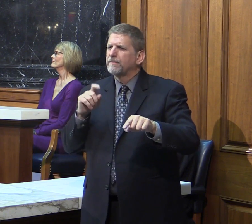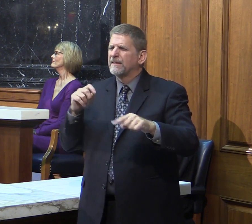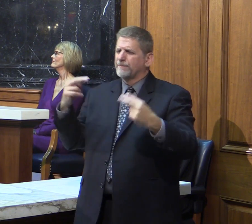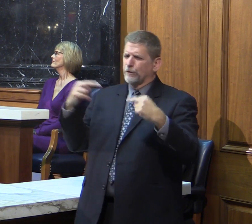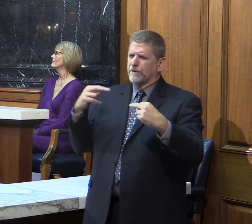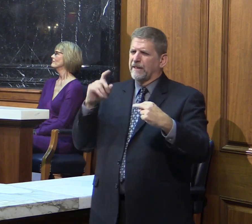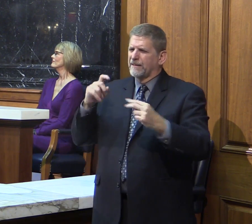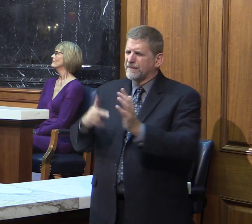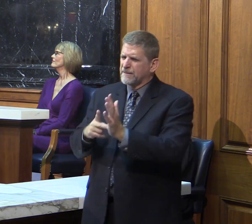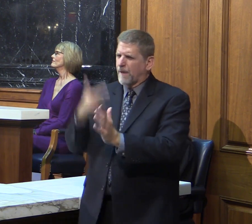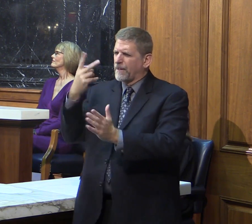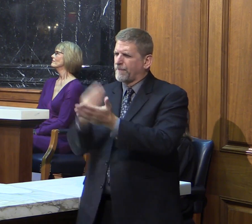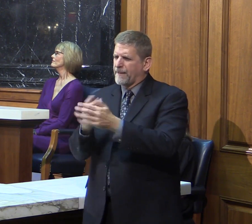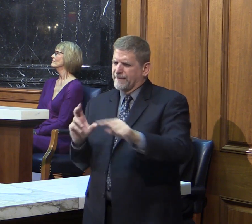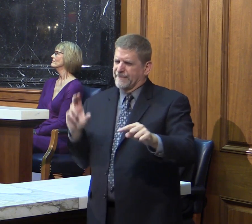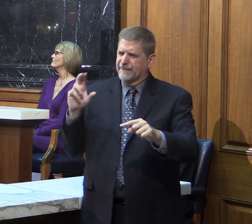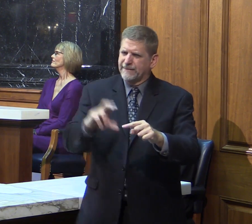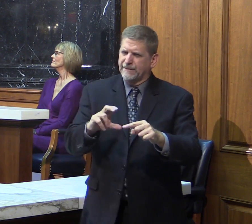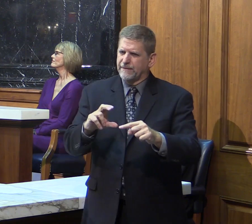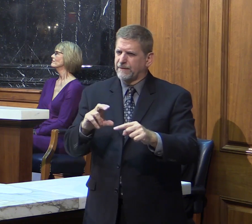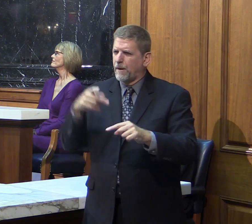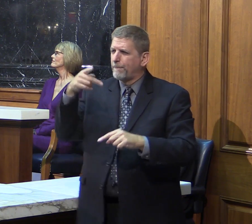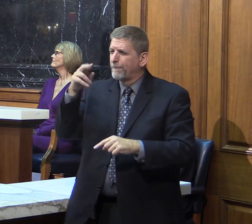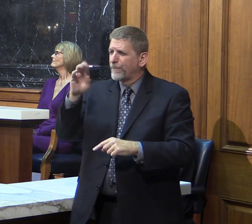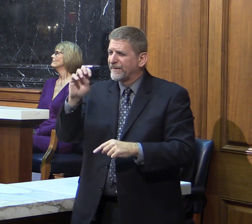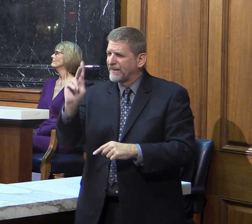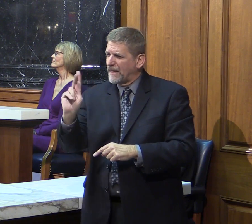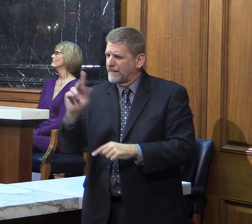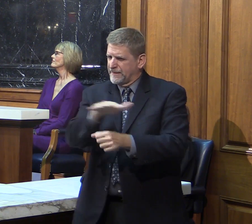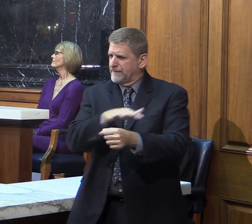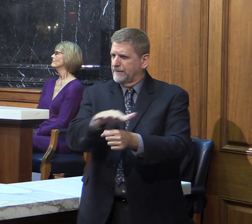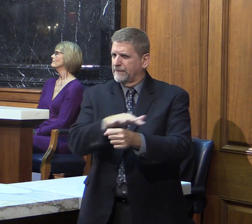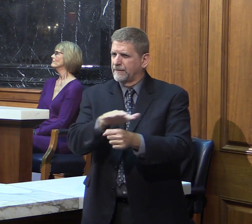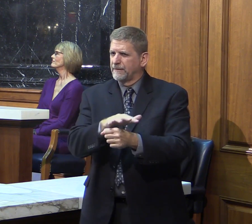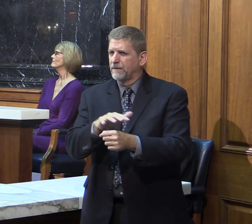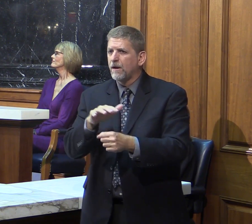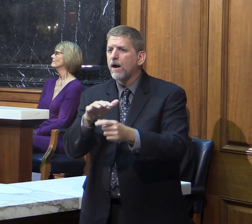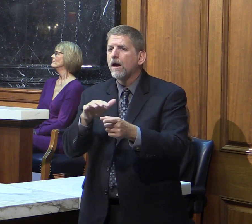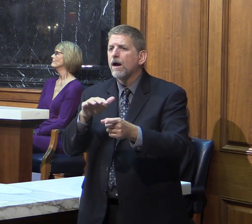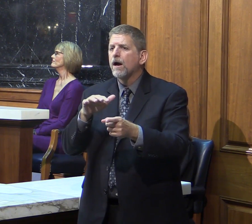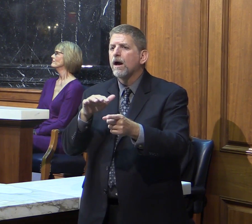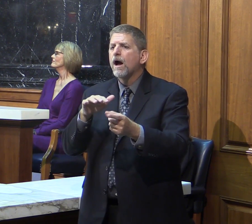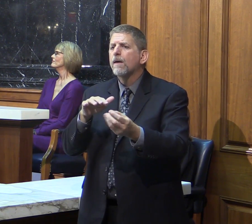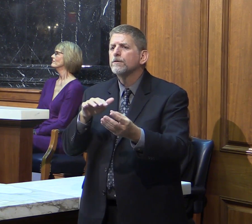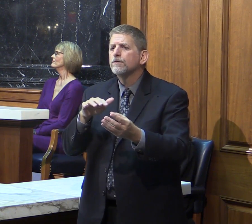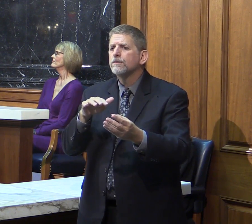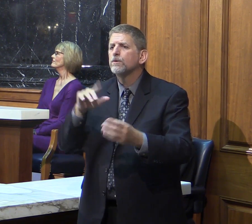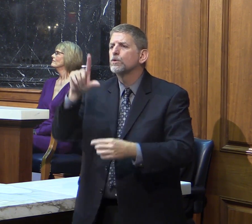double the state's investment in pre-kindergarten to $20 million annually. We also know